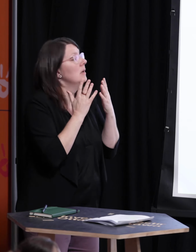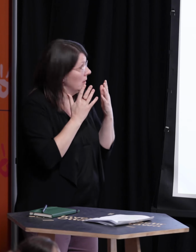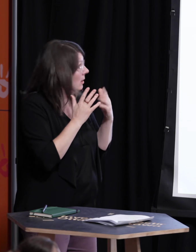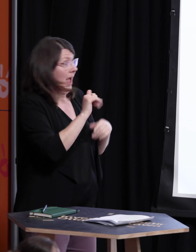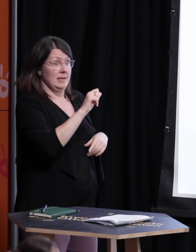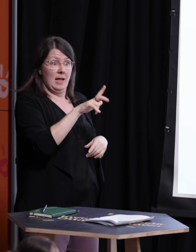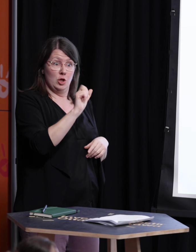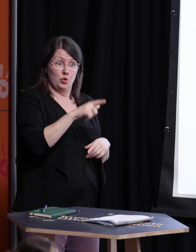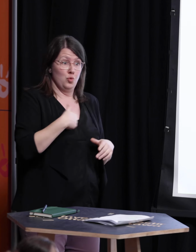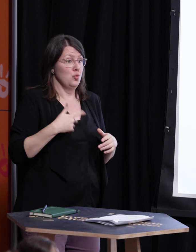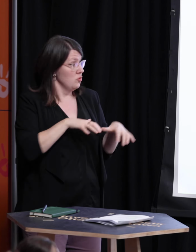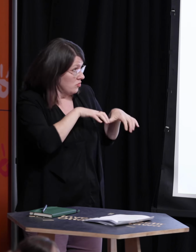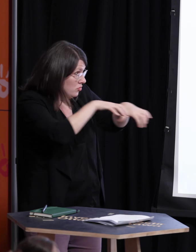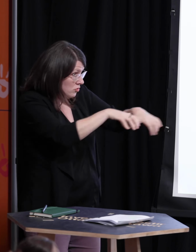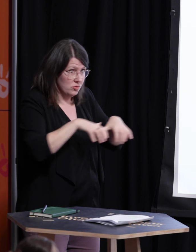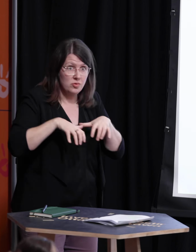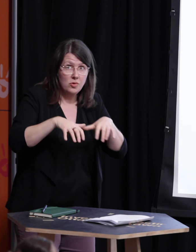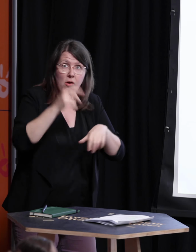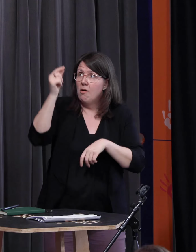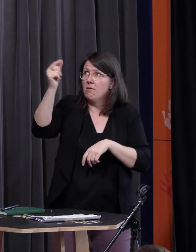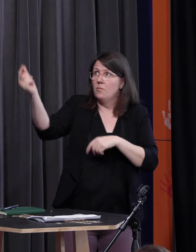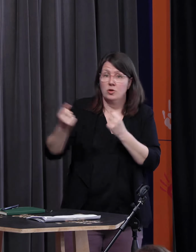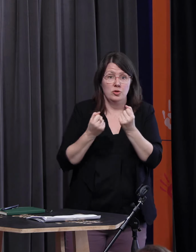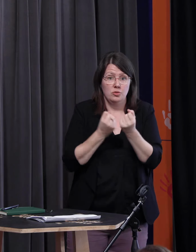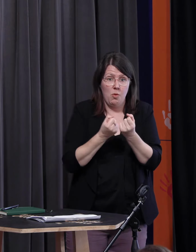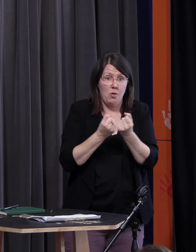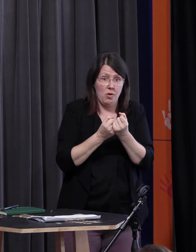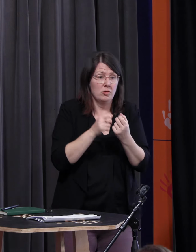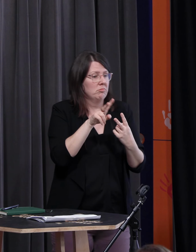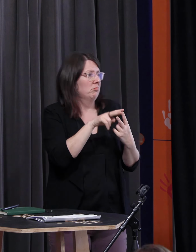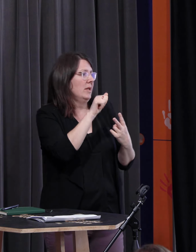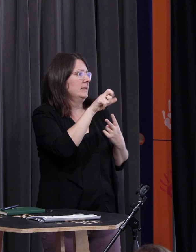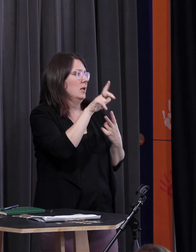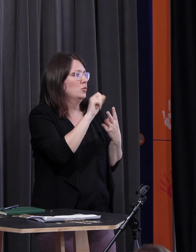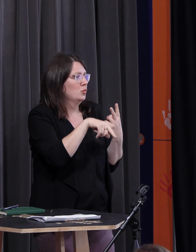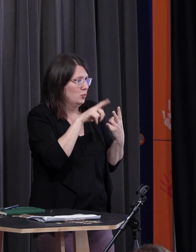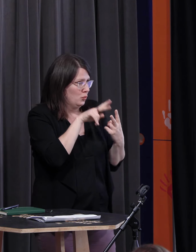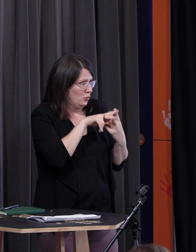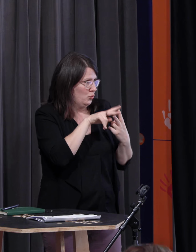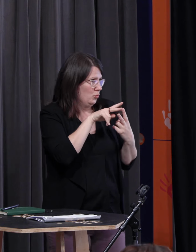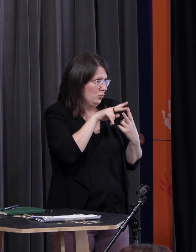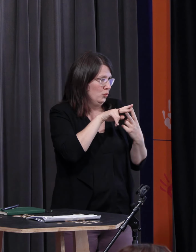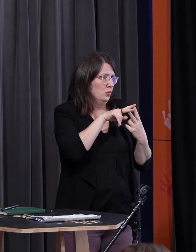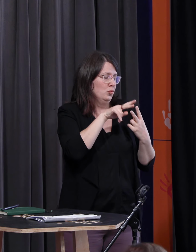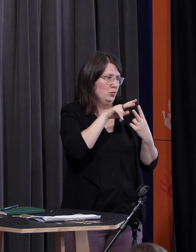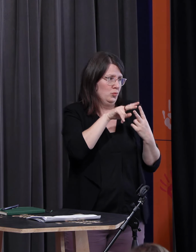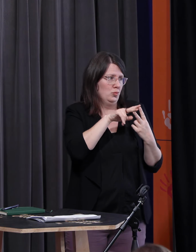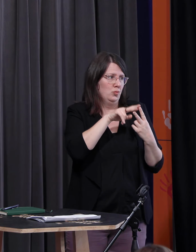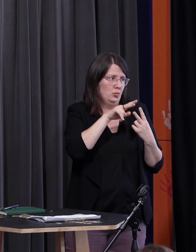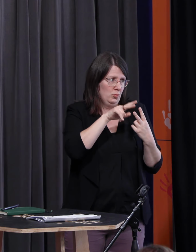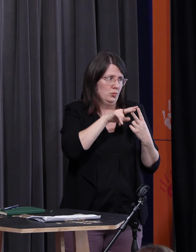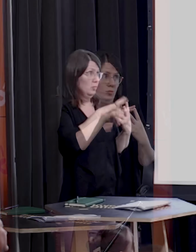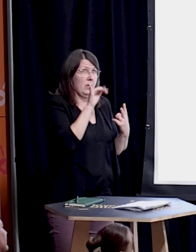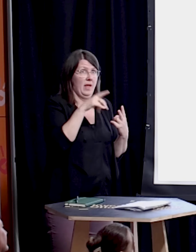are alive, that have the most even governmental support, are the ones that are alive. Langue des signes québécois and American Sign